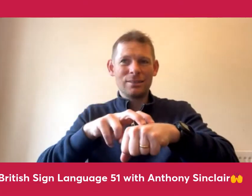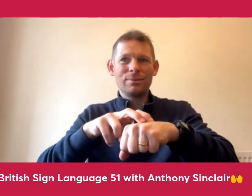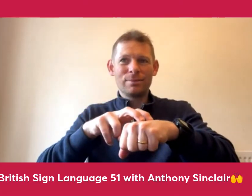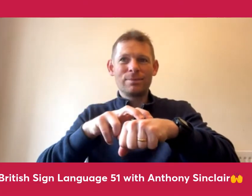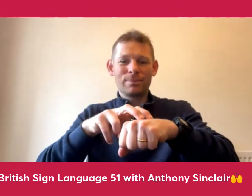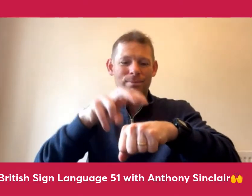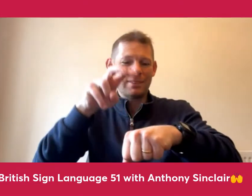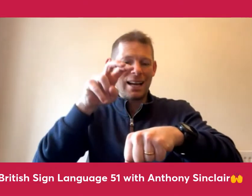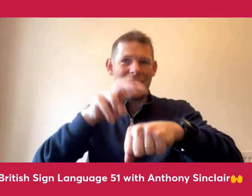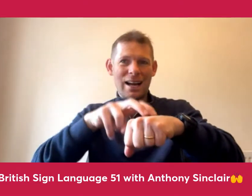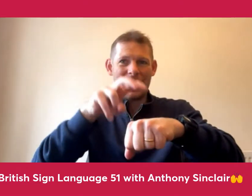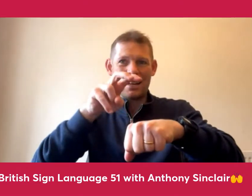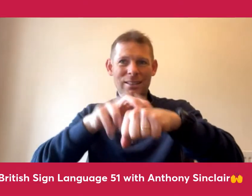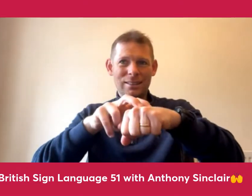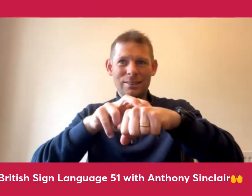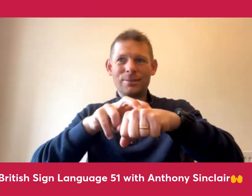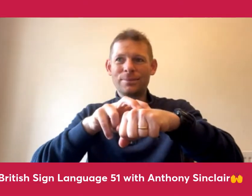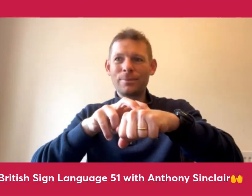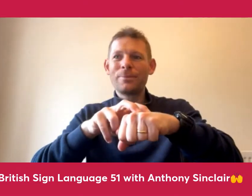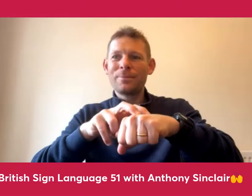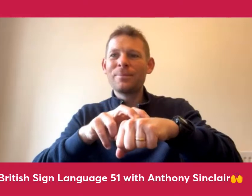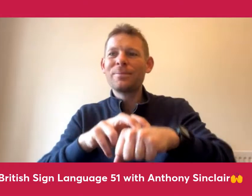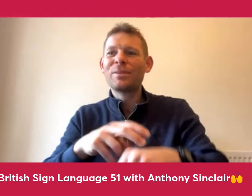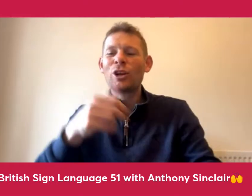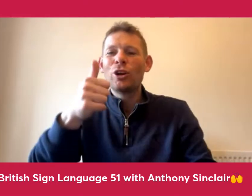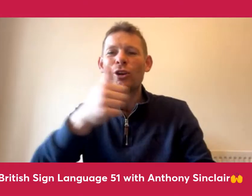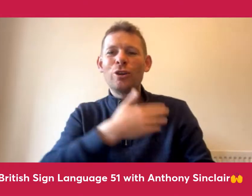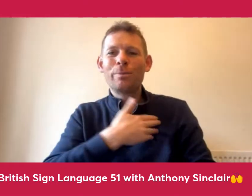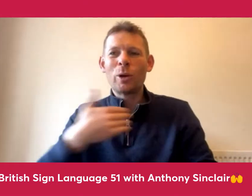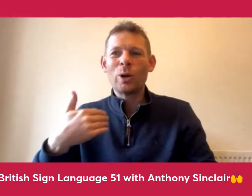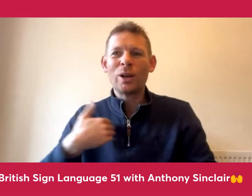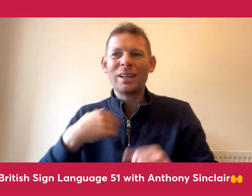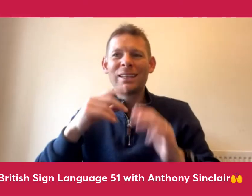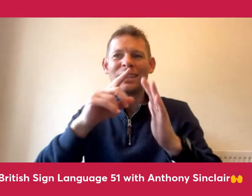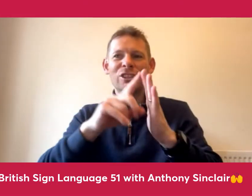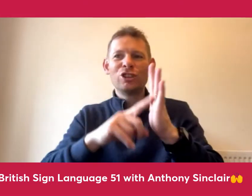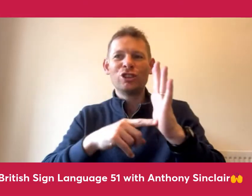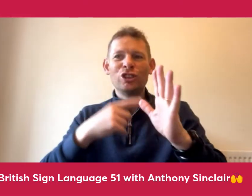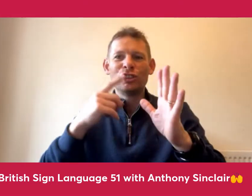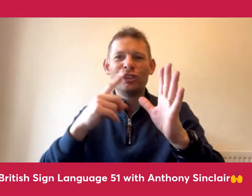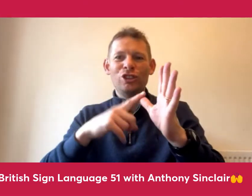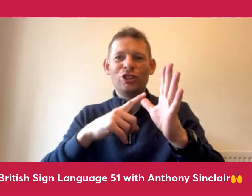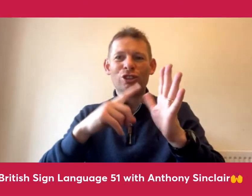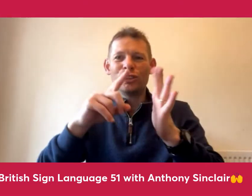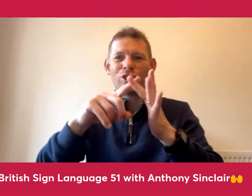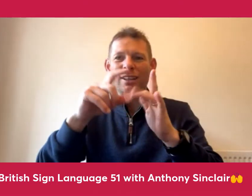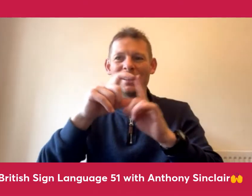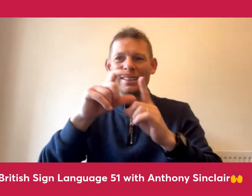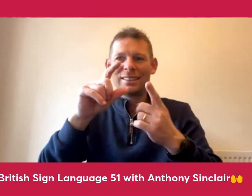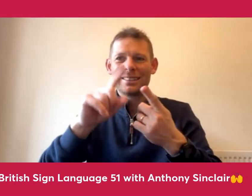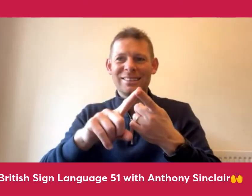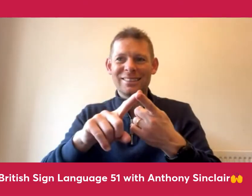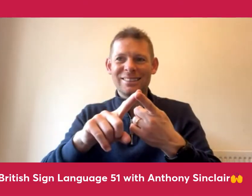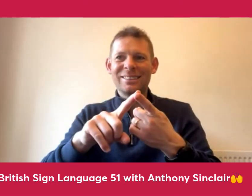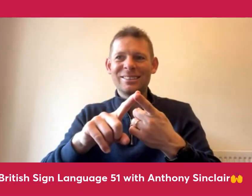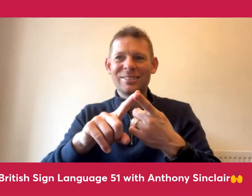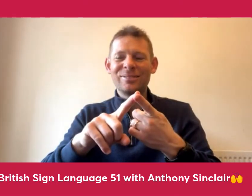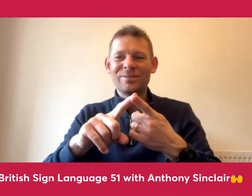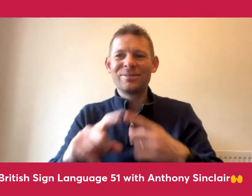the sign that originated the fork spiking into the potato. And good morning, Jade. You're very